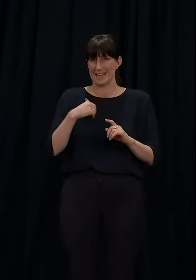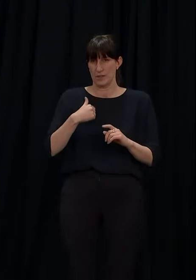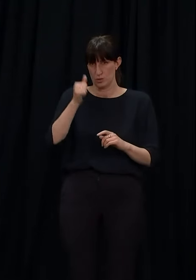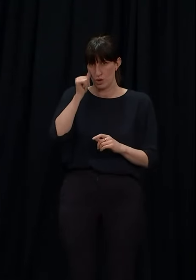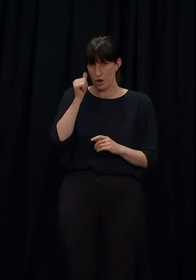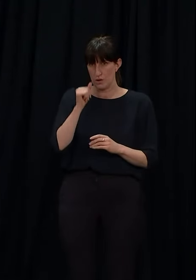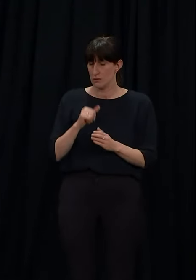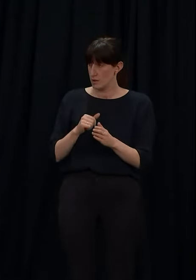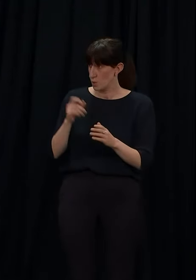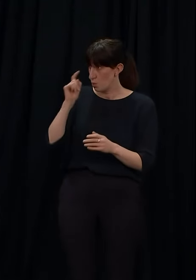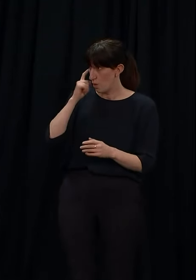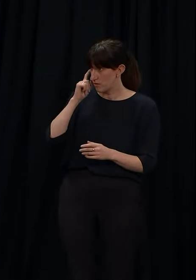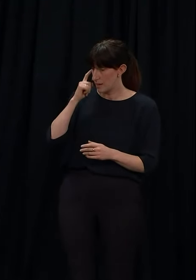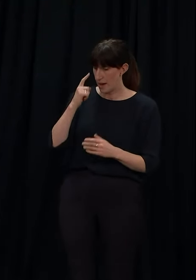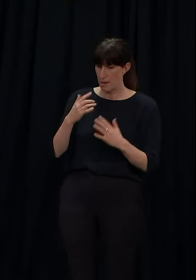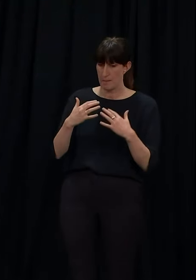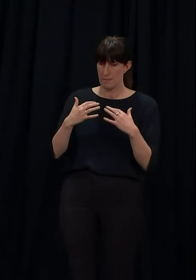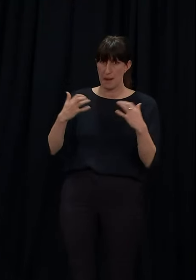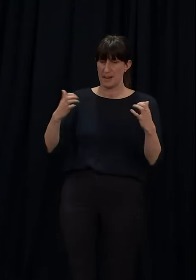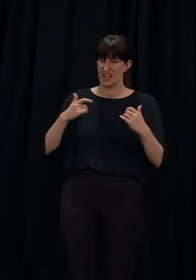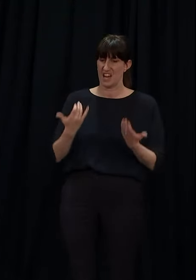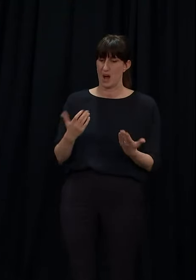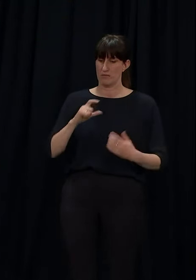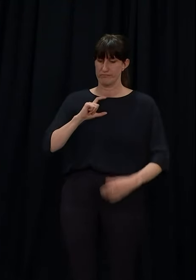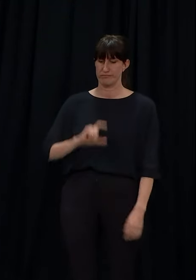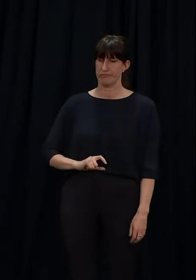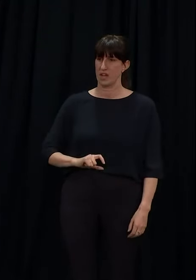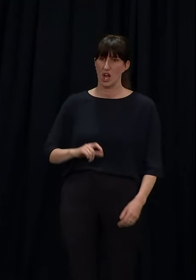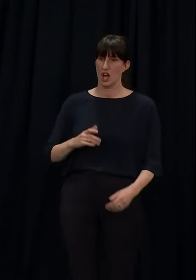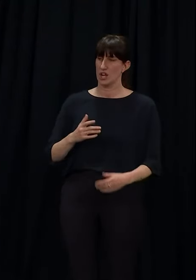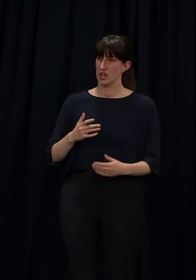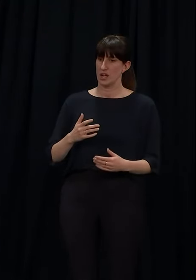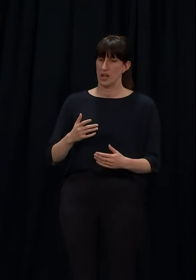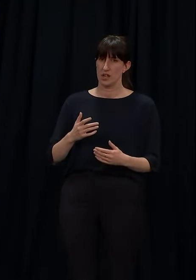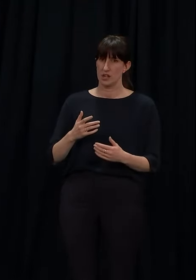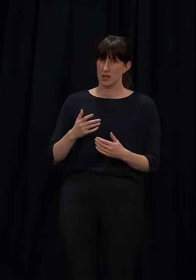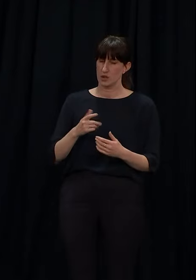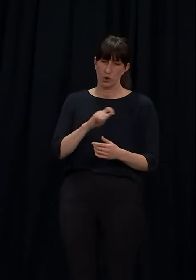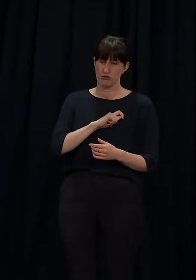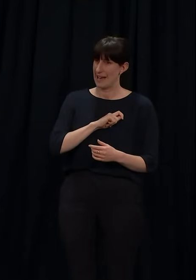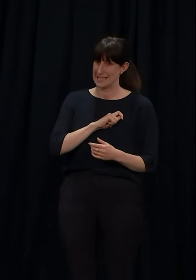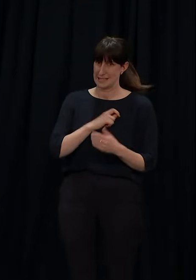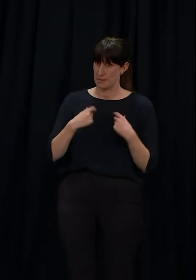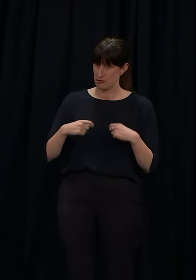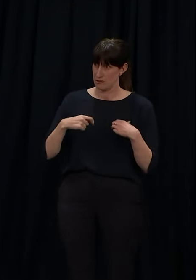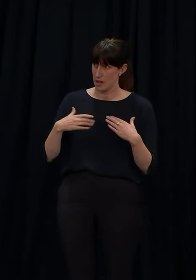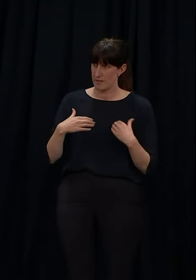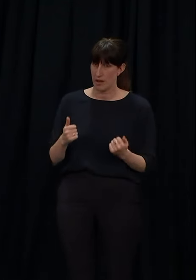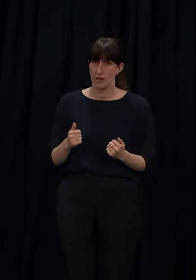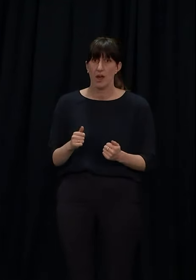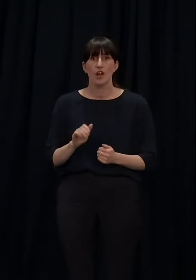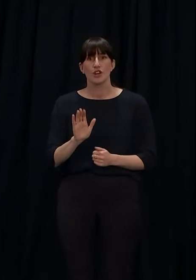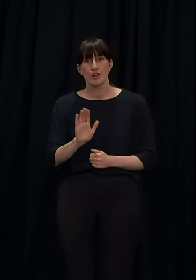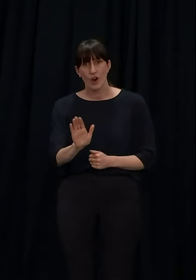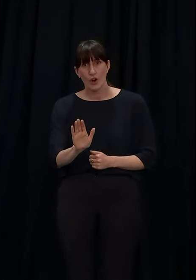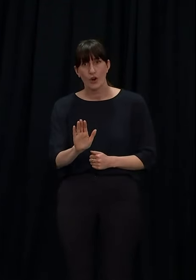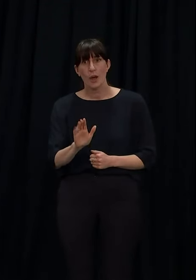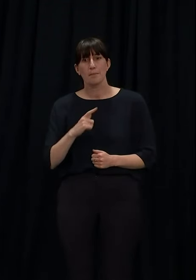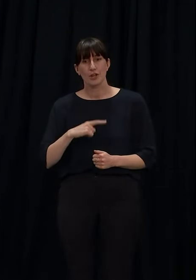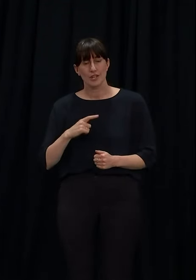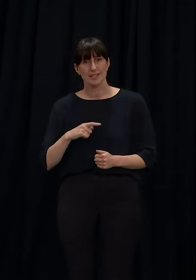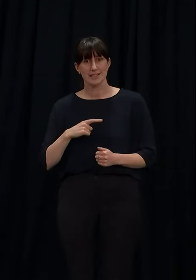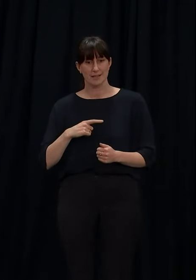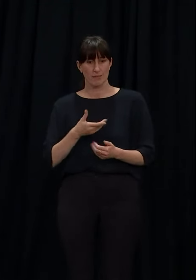why the first thing I would say is that this has not in any way compromised anyone's safety. This happened on a